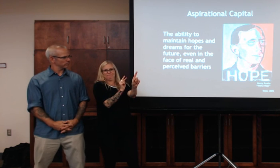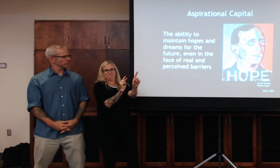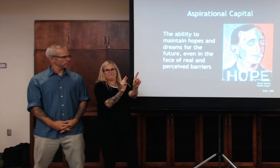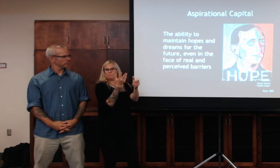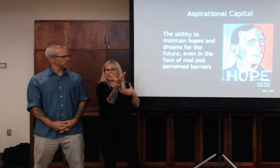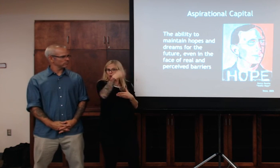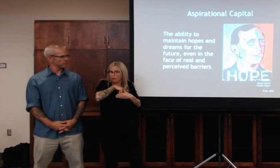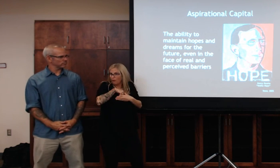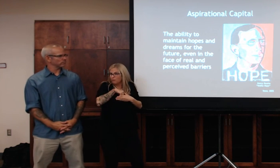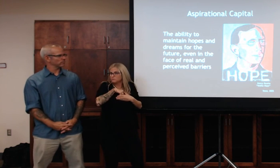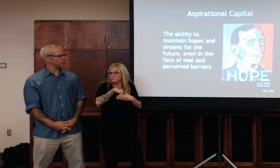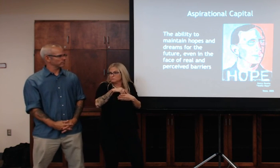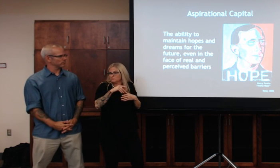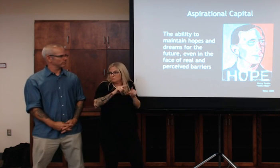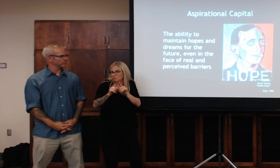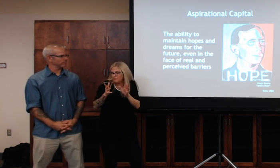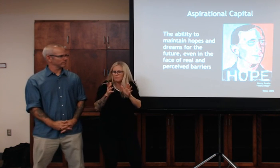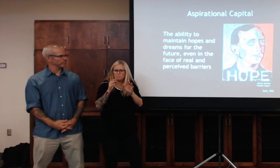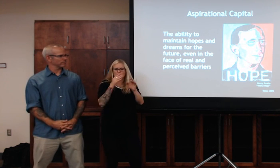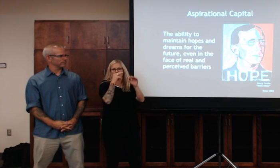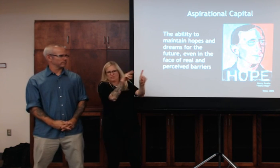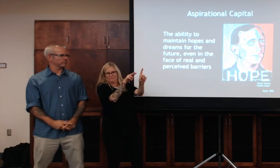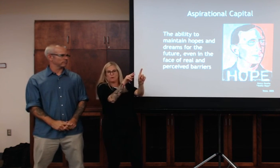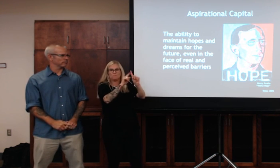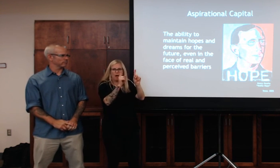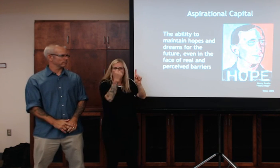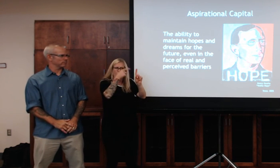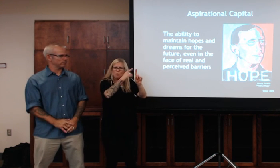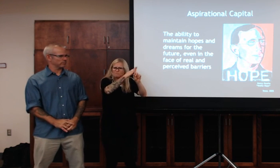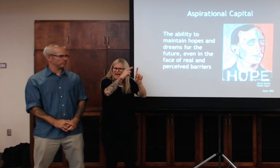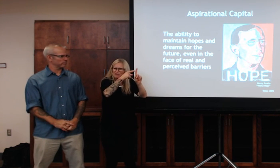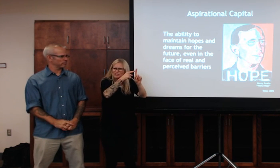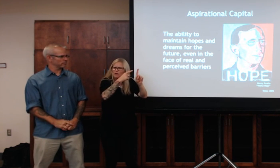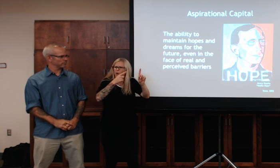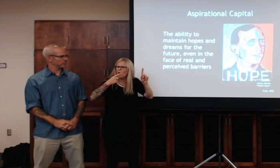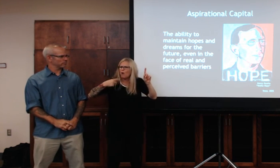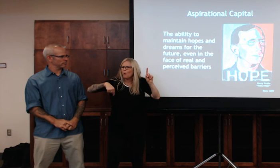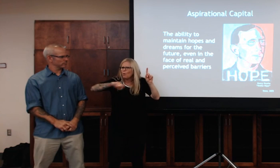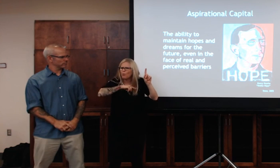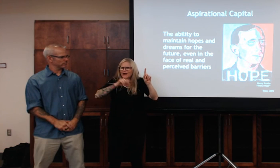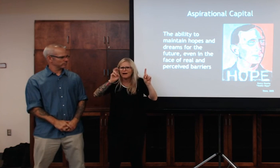And barriers that we perceive. They could be internal. But those barriers,